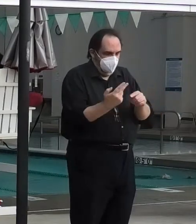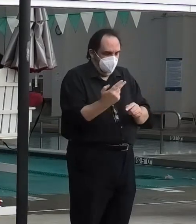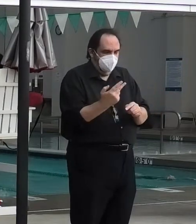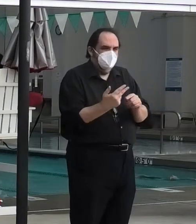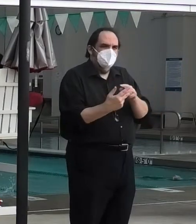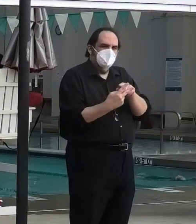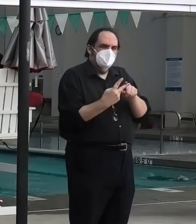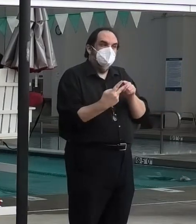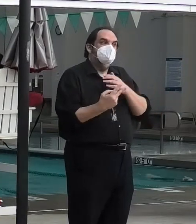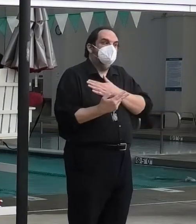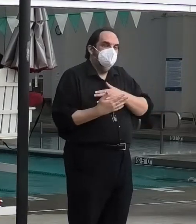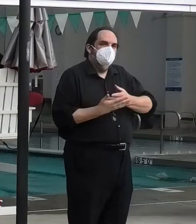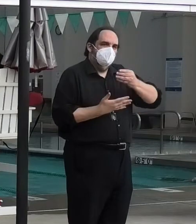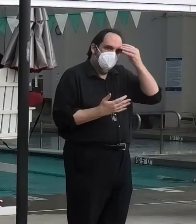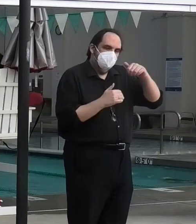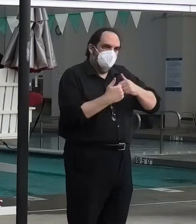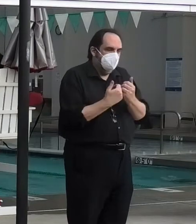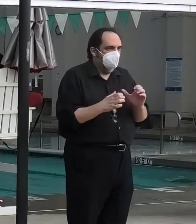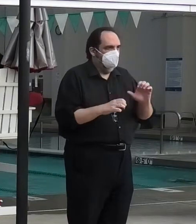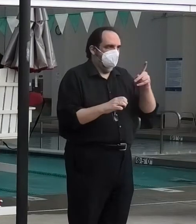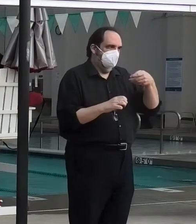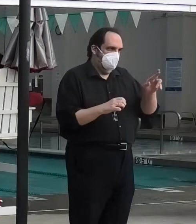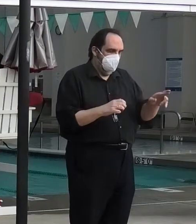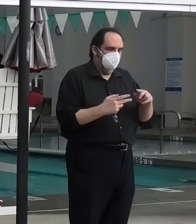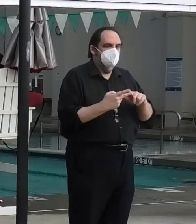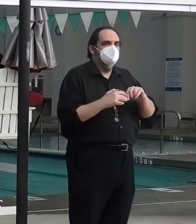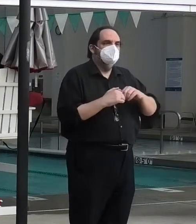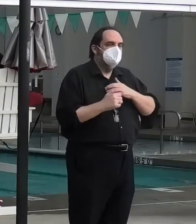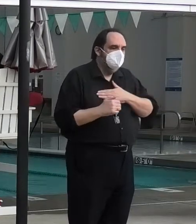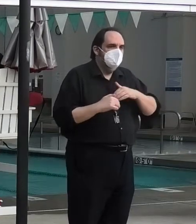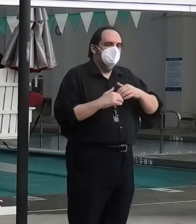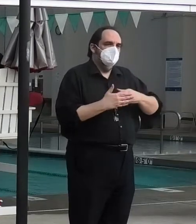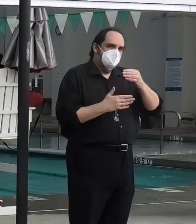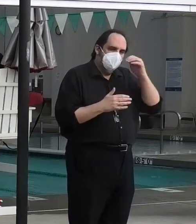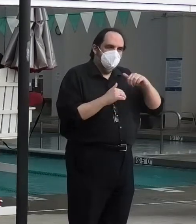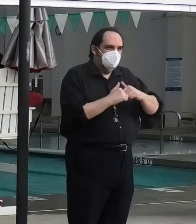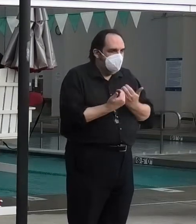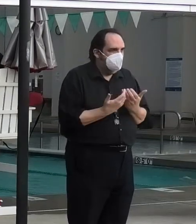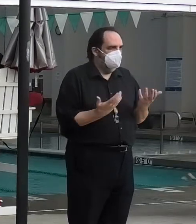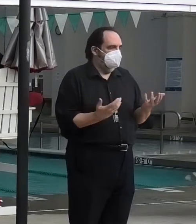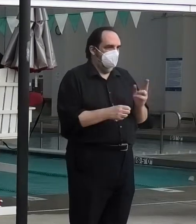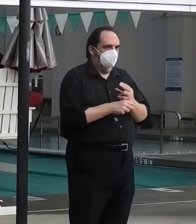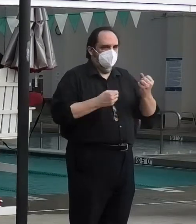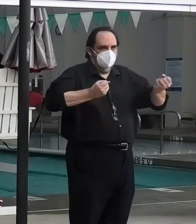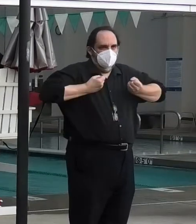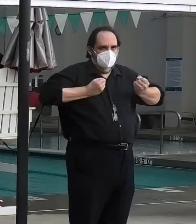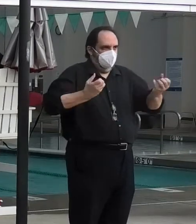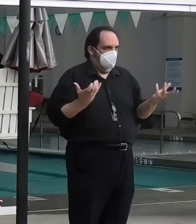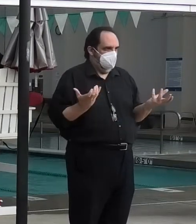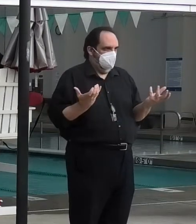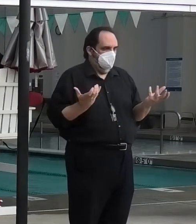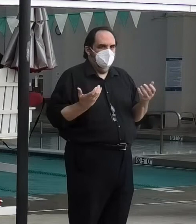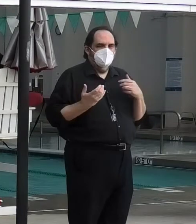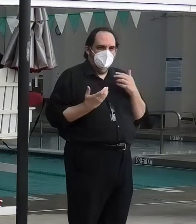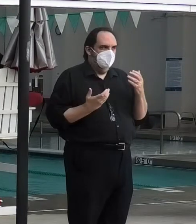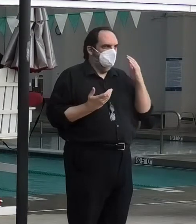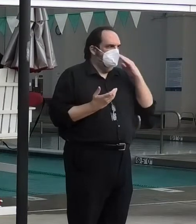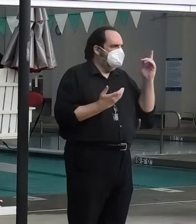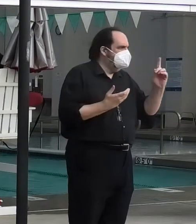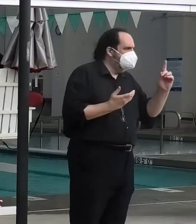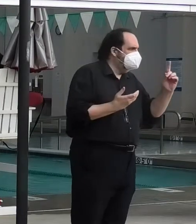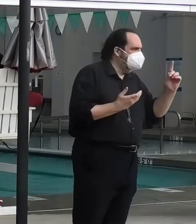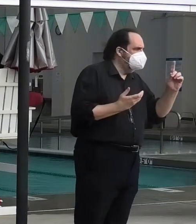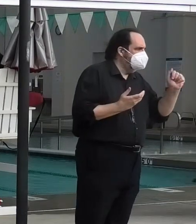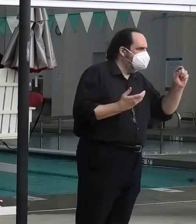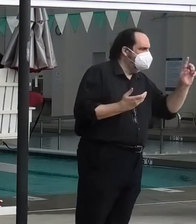please learn how to do CPR. Learn how to take action. Know where the nearest AED is,